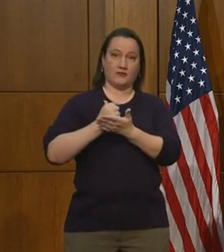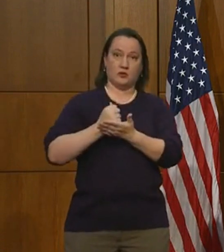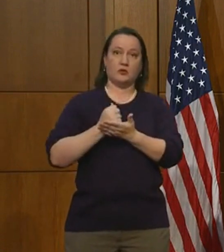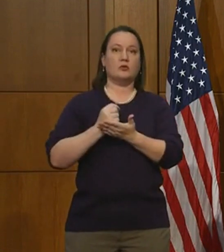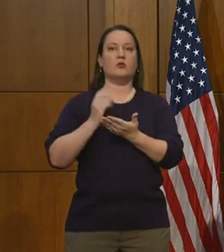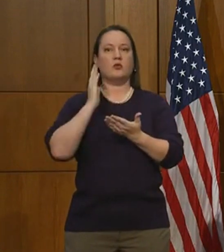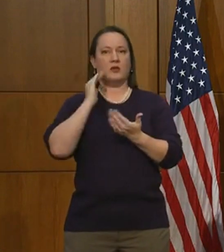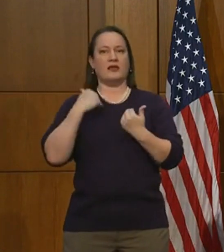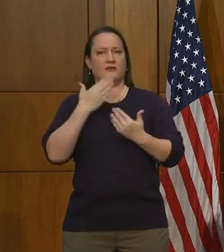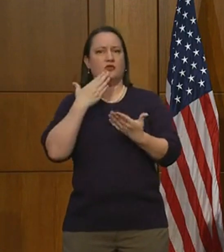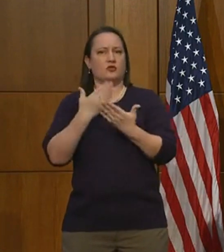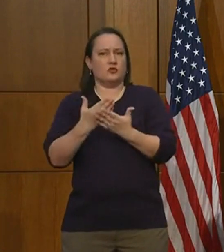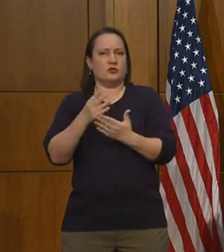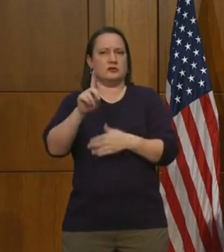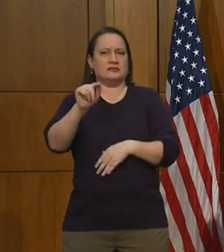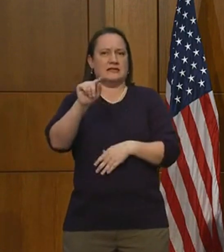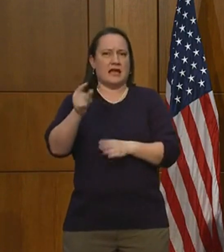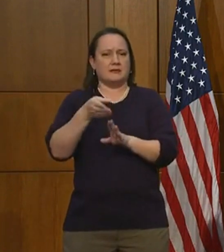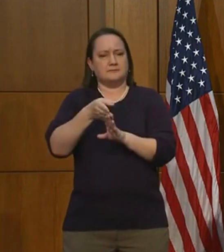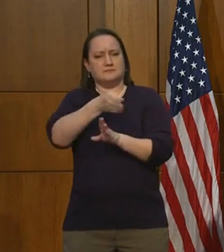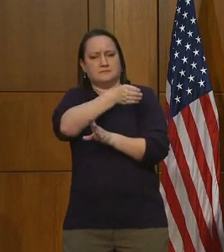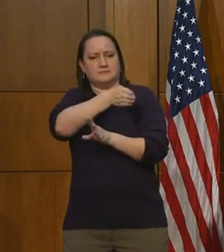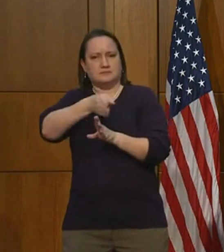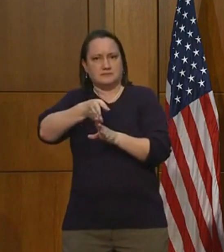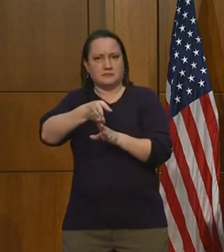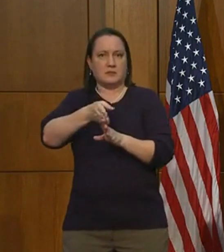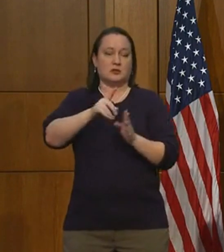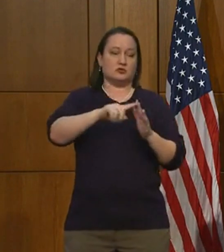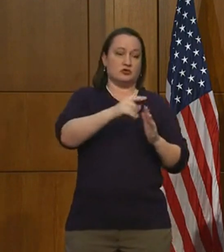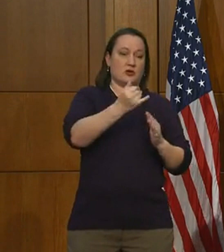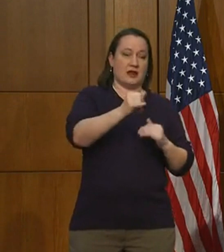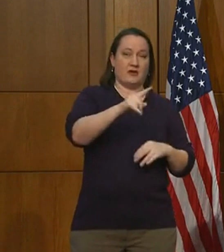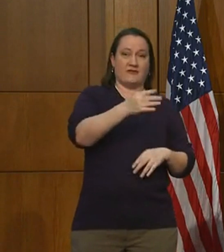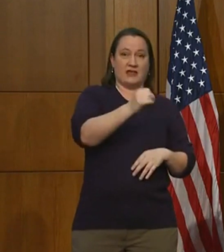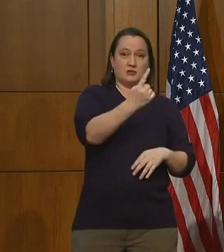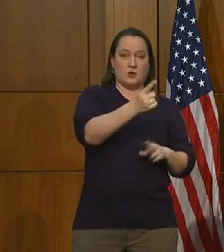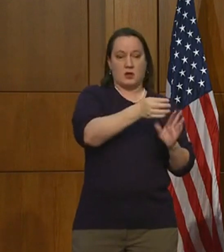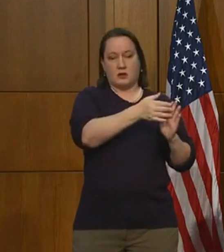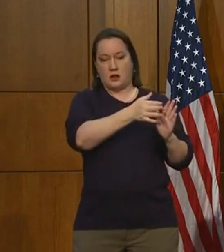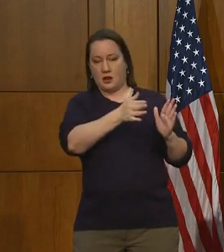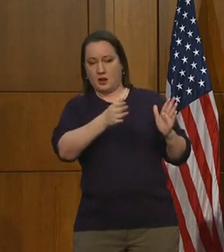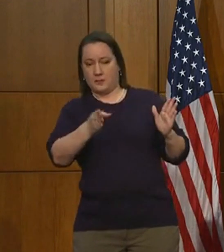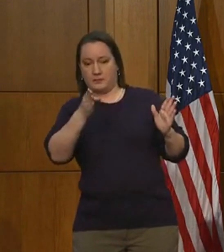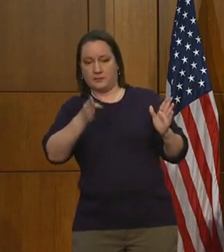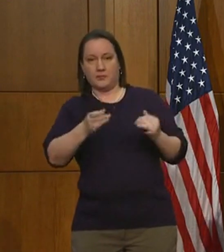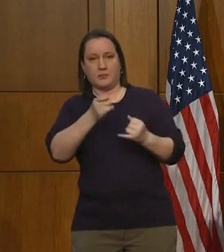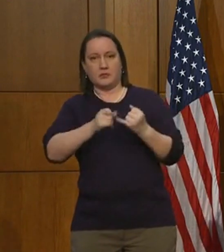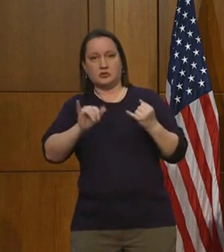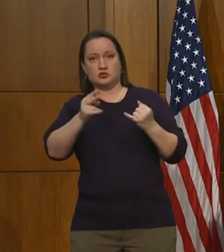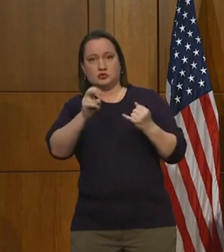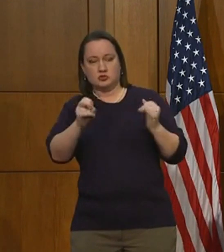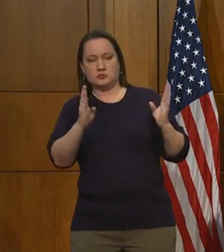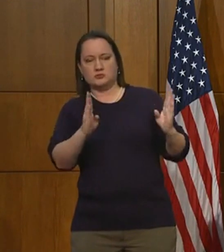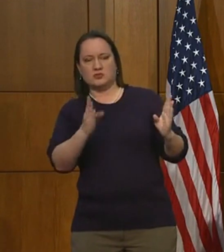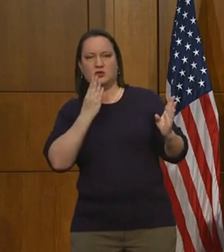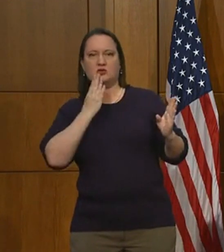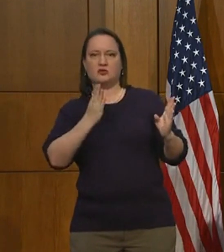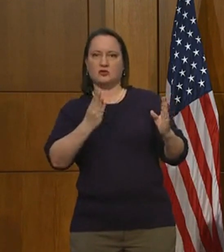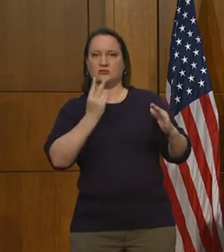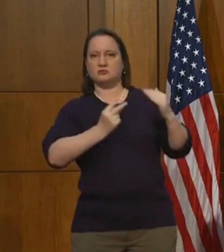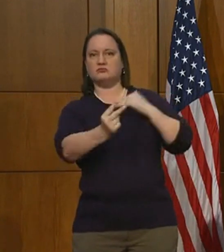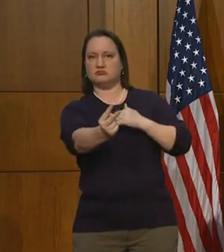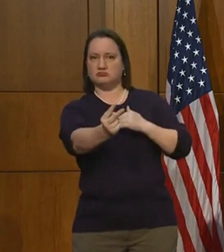can use to give us a realistic view of going forward. You've heard the Governor talk about before doing a reforecast when all